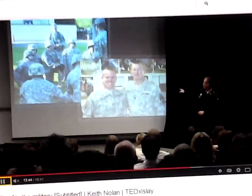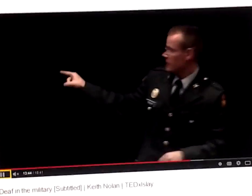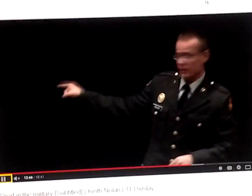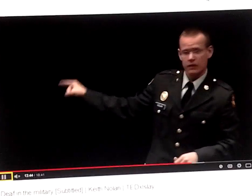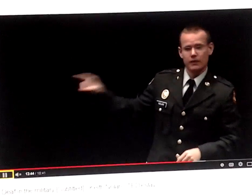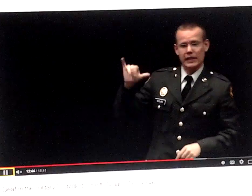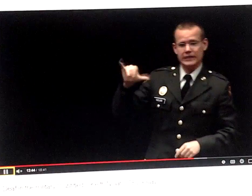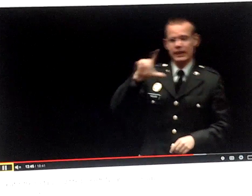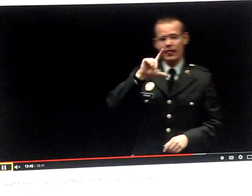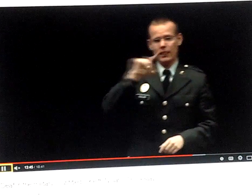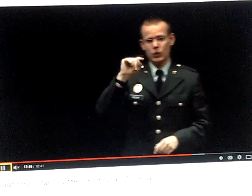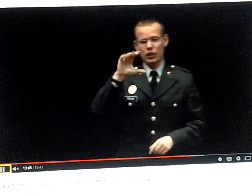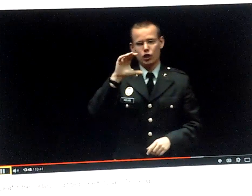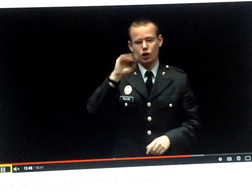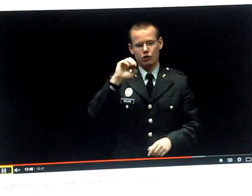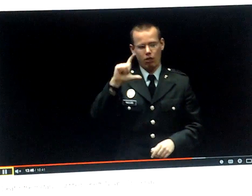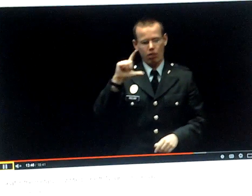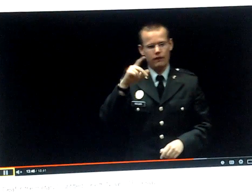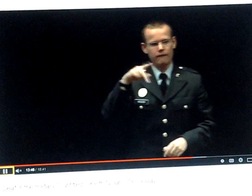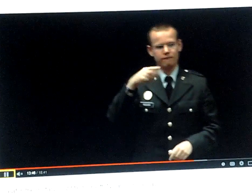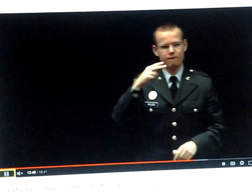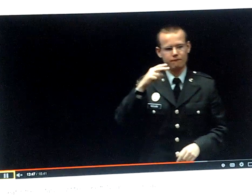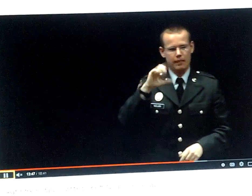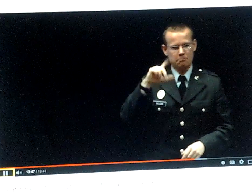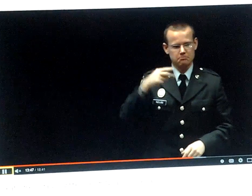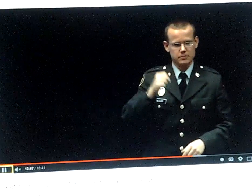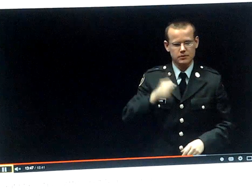So this is from fall of training.